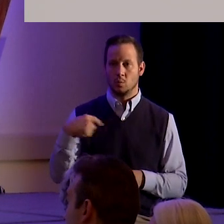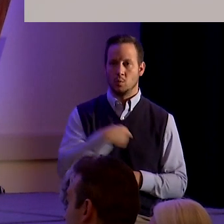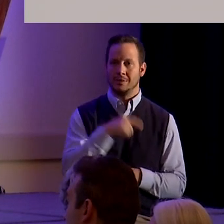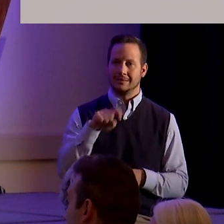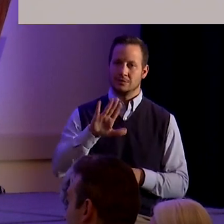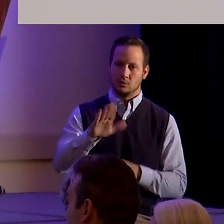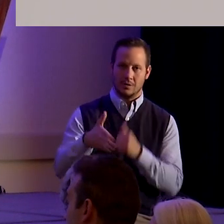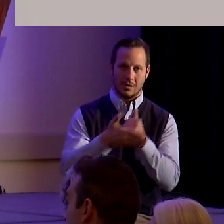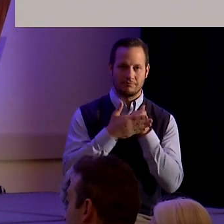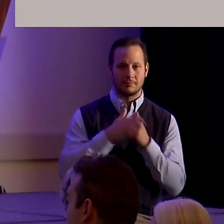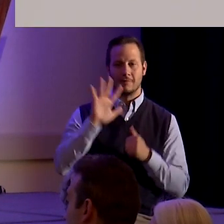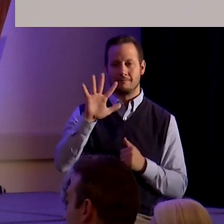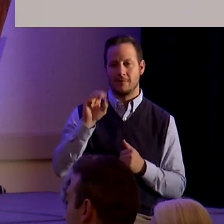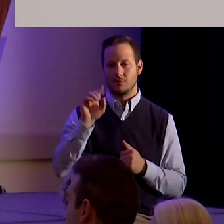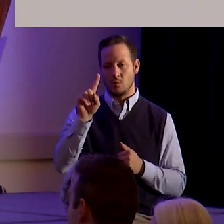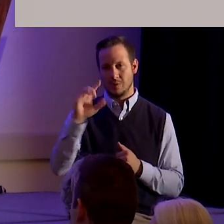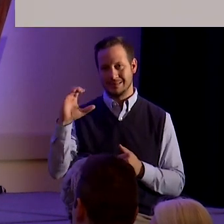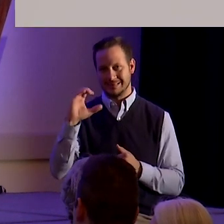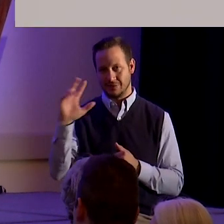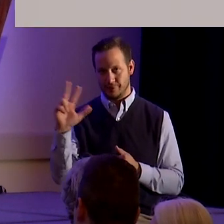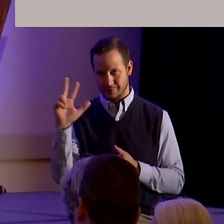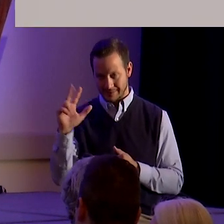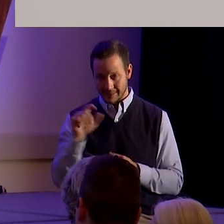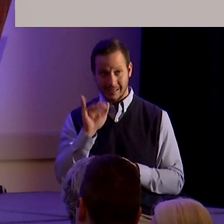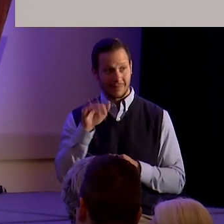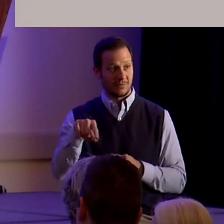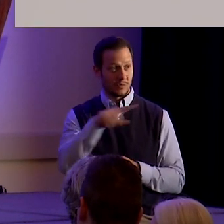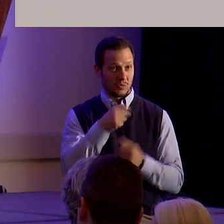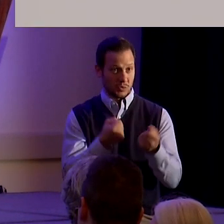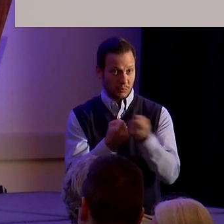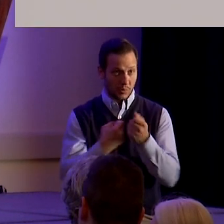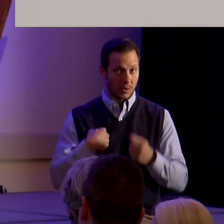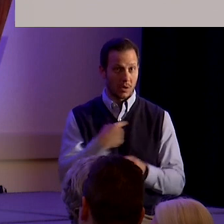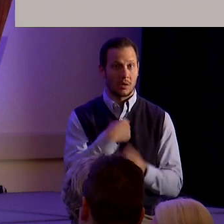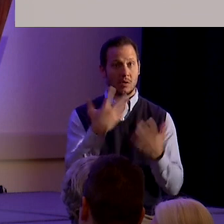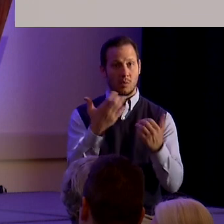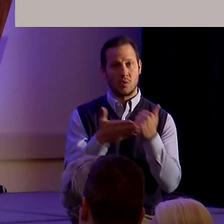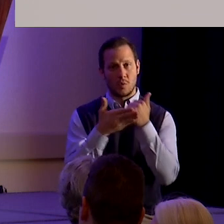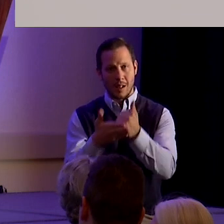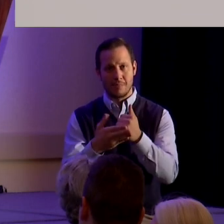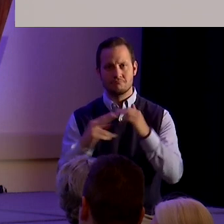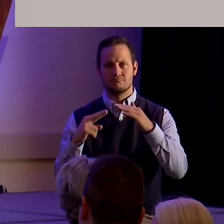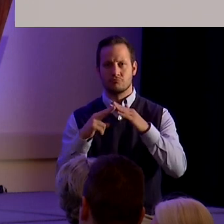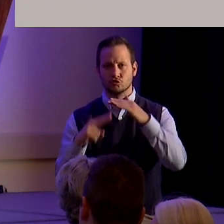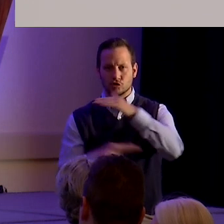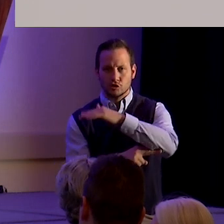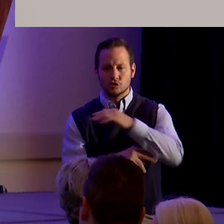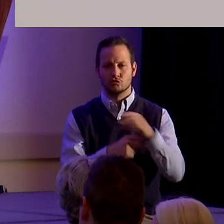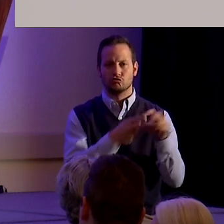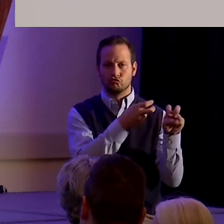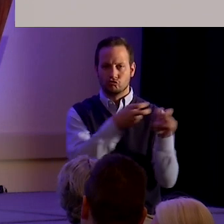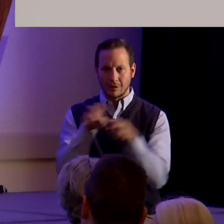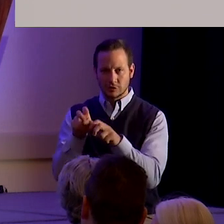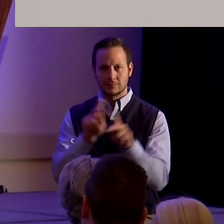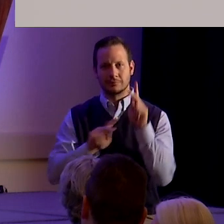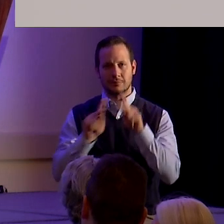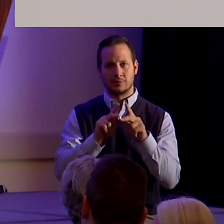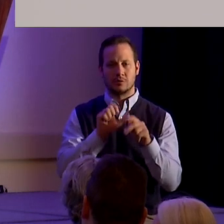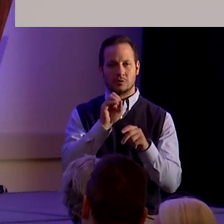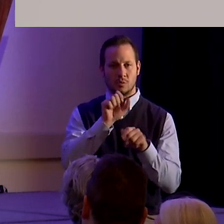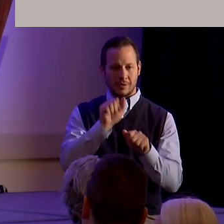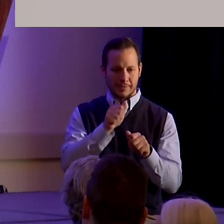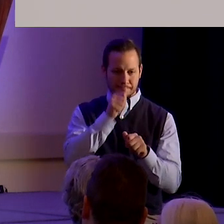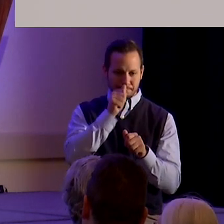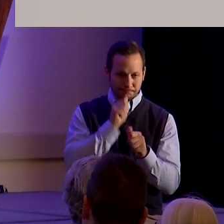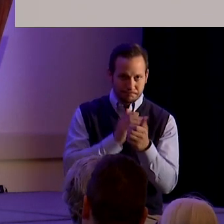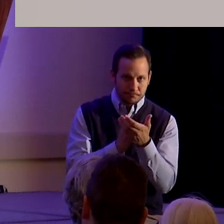a 501c3 organization. If you support what we're trying to do, if you want to help us be that bridge, be that transition for people to come through so